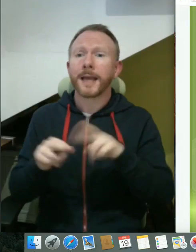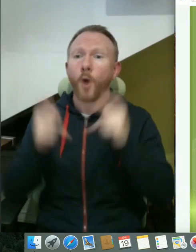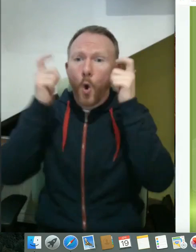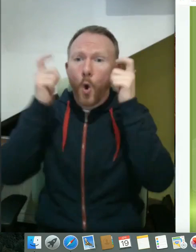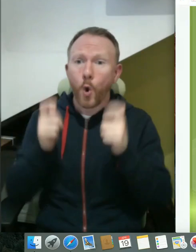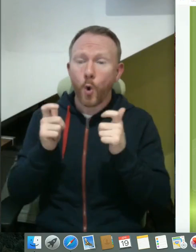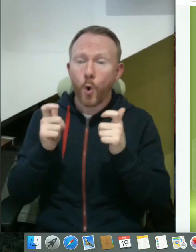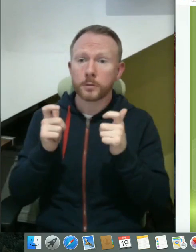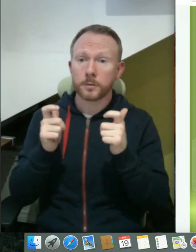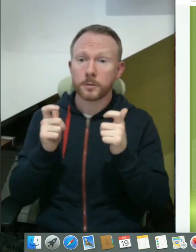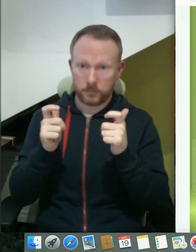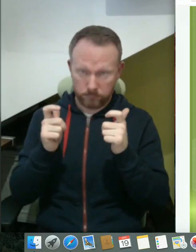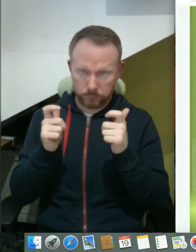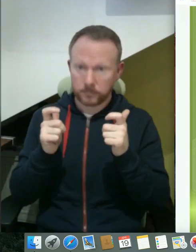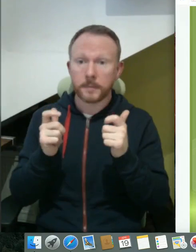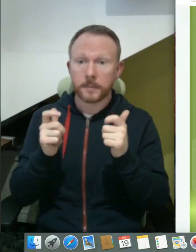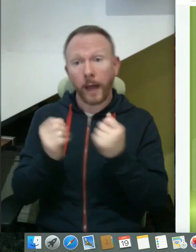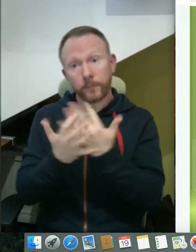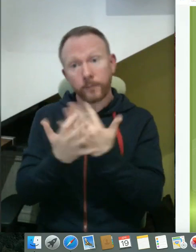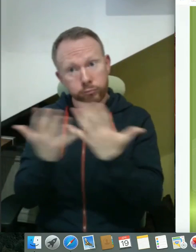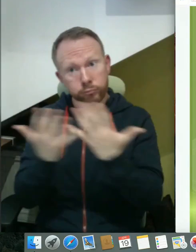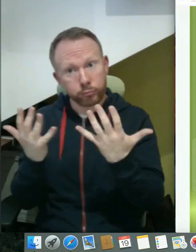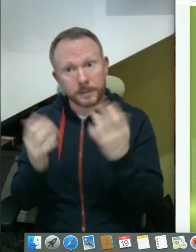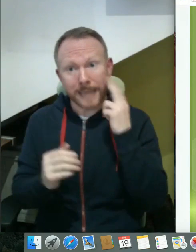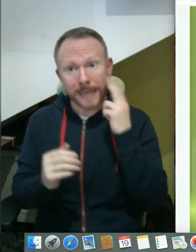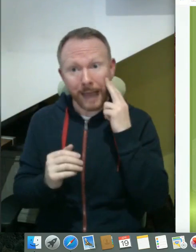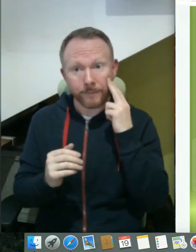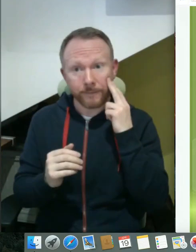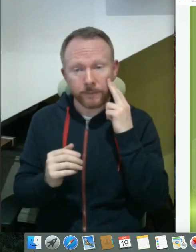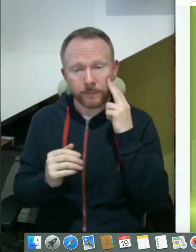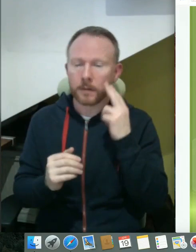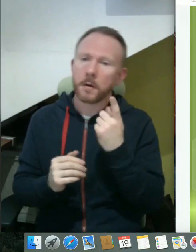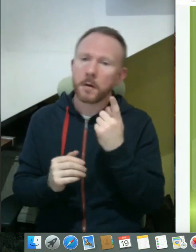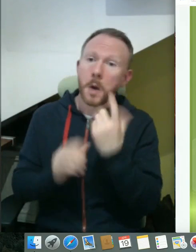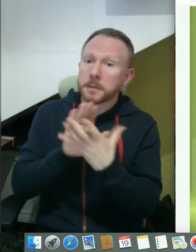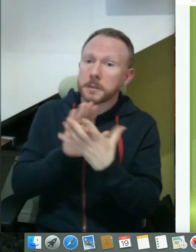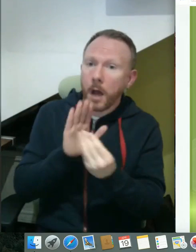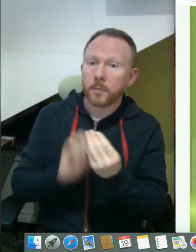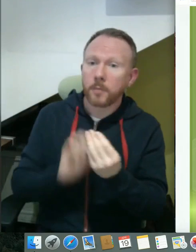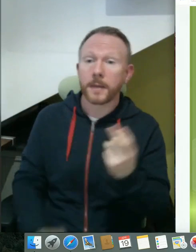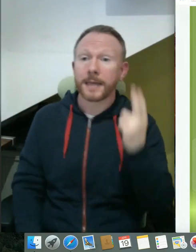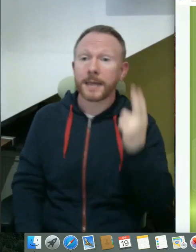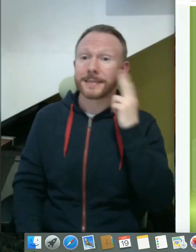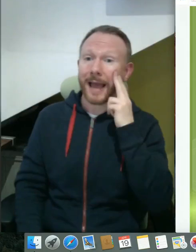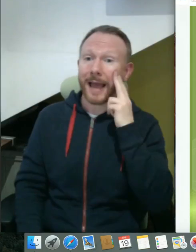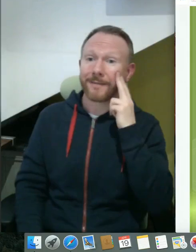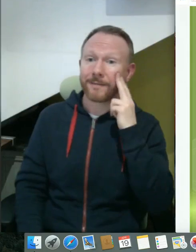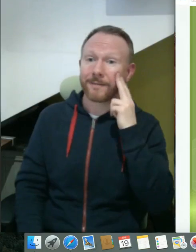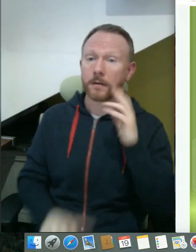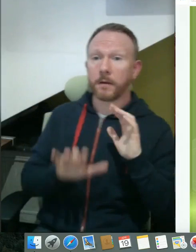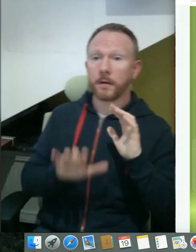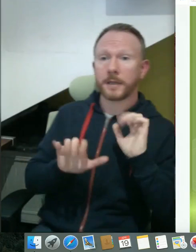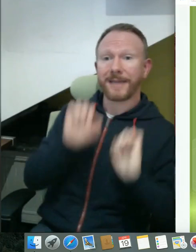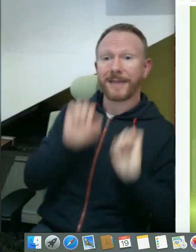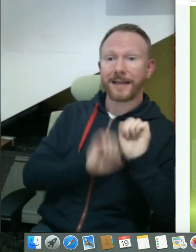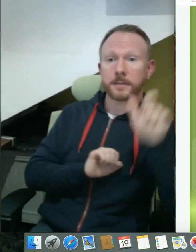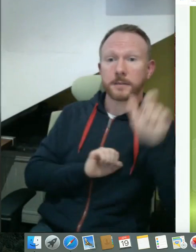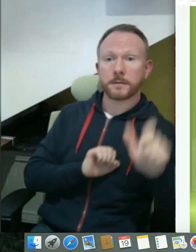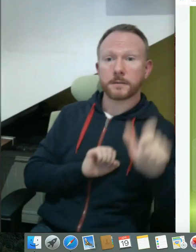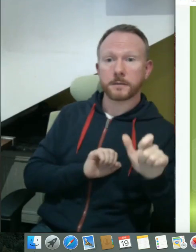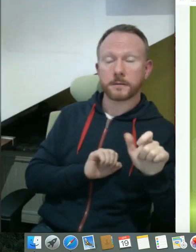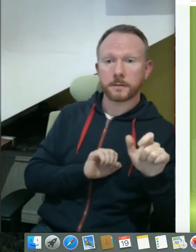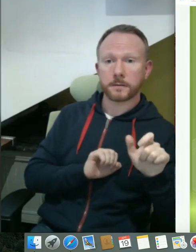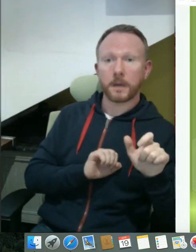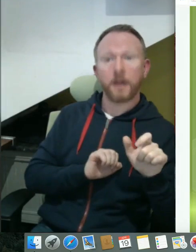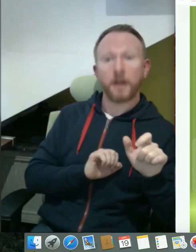within the legal proceeding, such as a deaf defendant and a deaf witness, they may